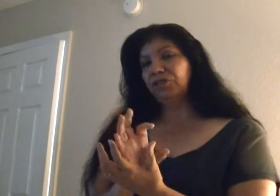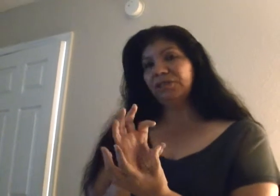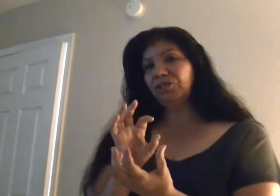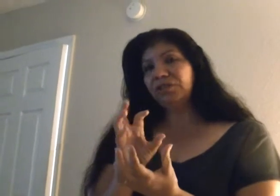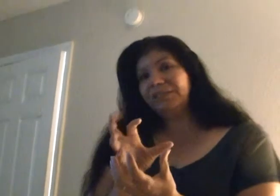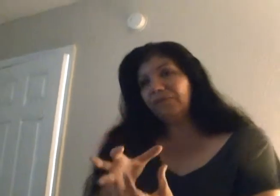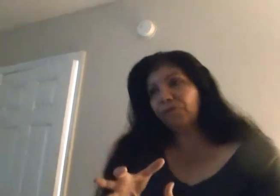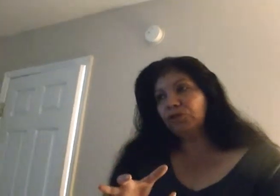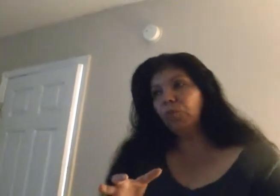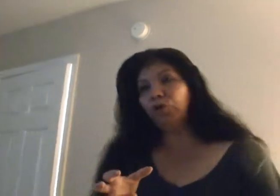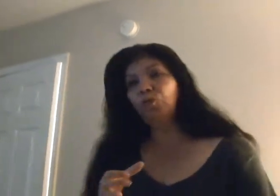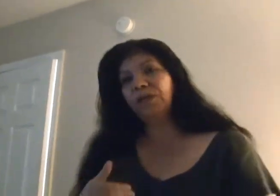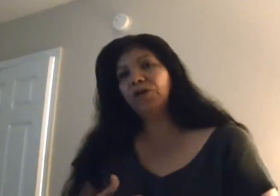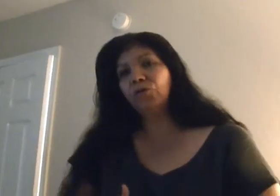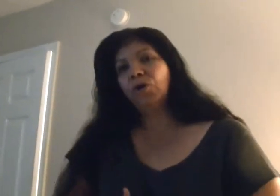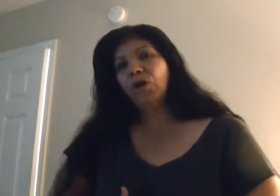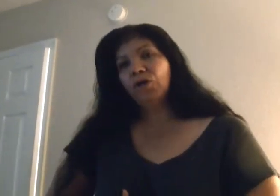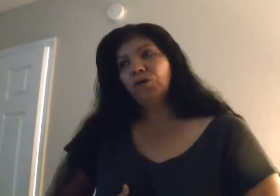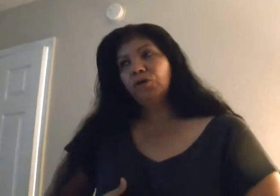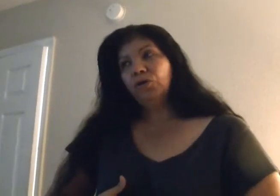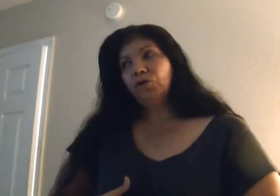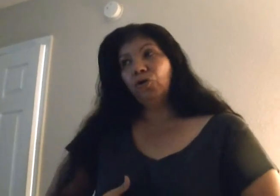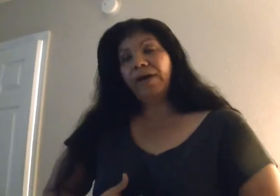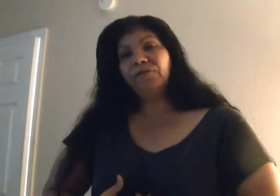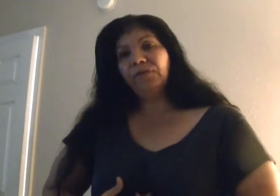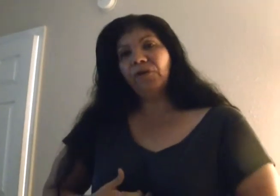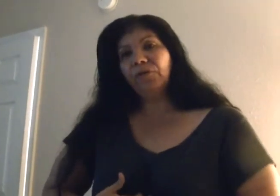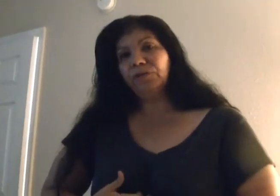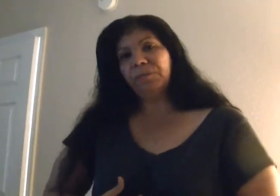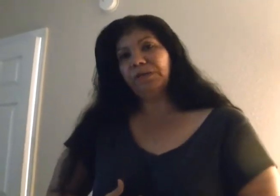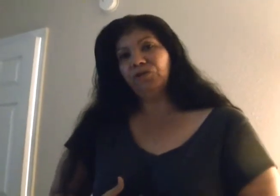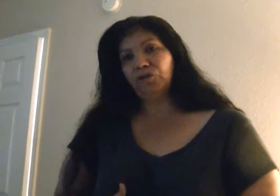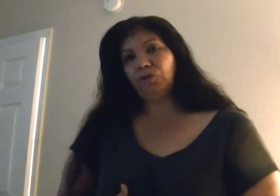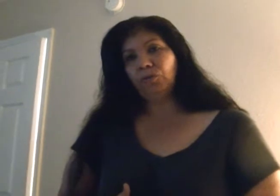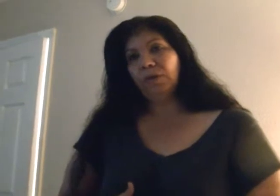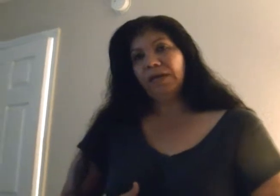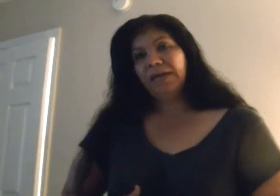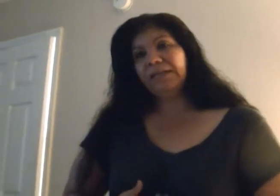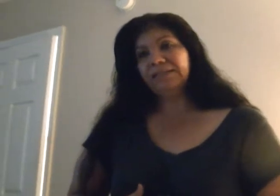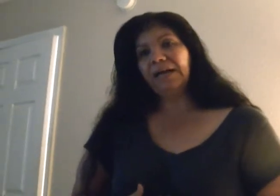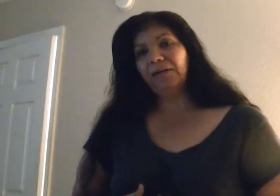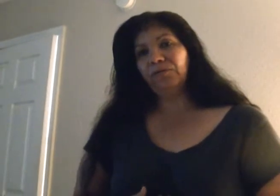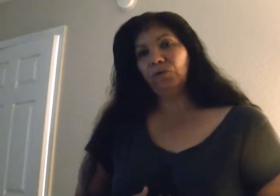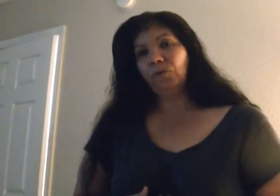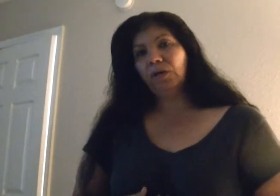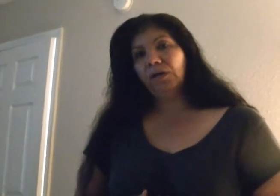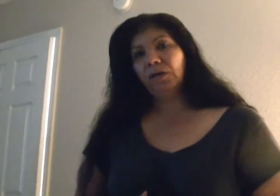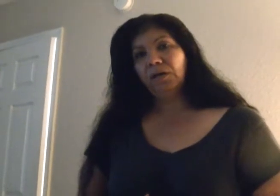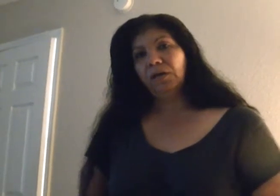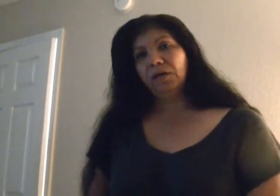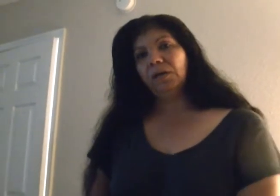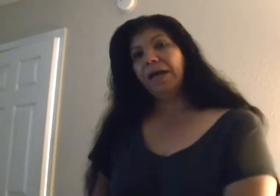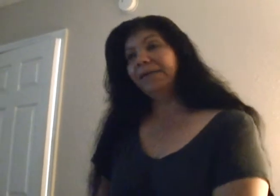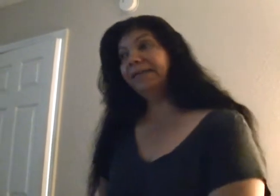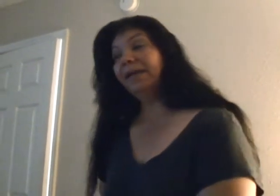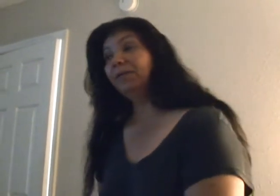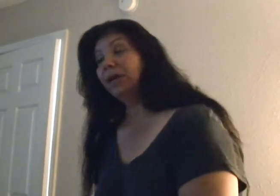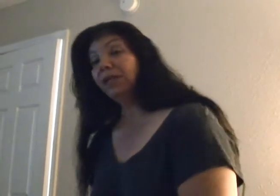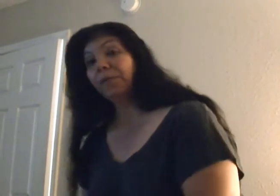such a difference when you hear your Heavenly Father speaking to you, inside of you. Mm-hmm. And a lot of people